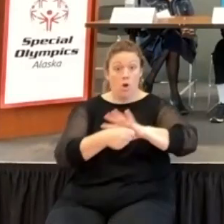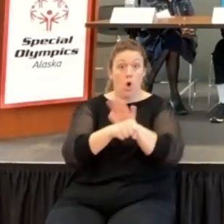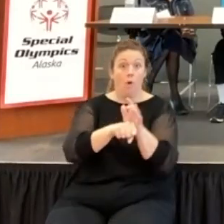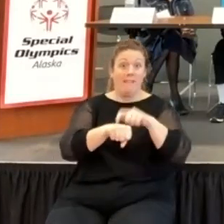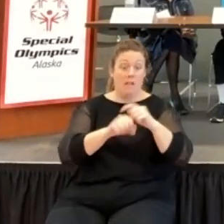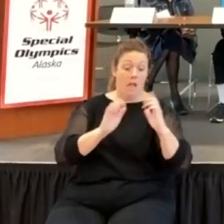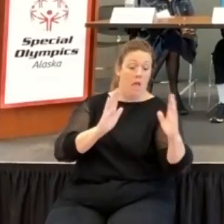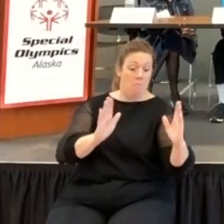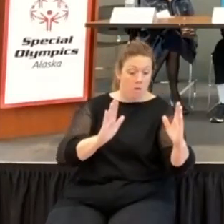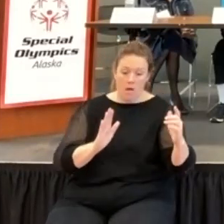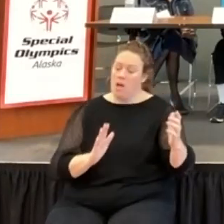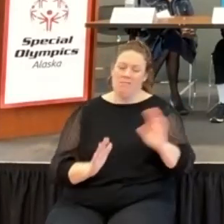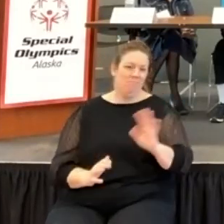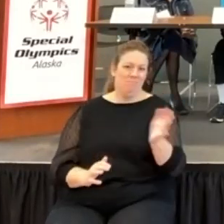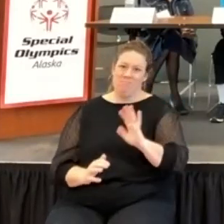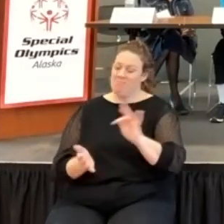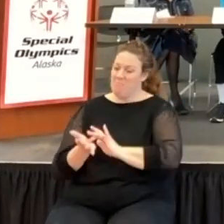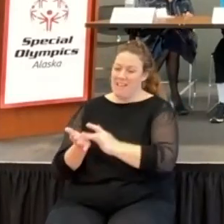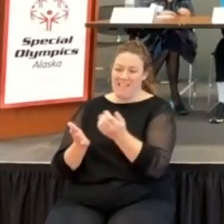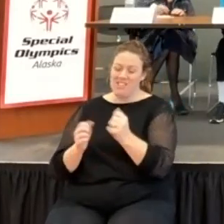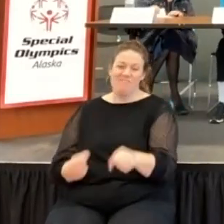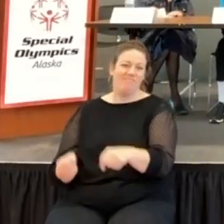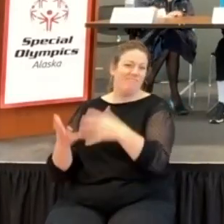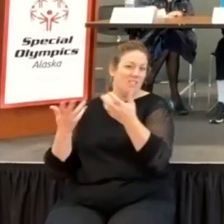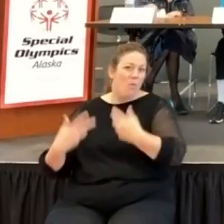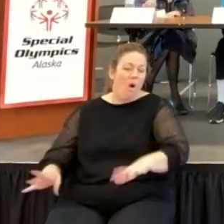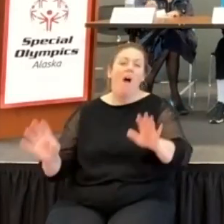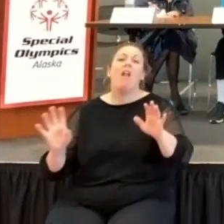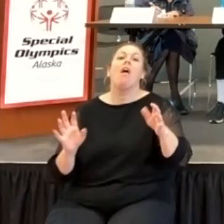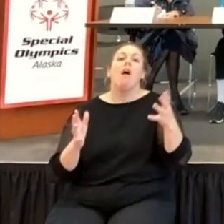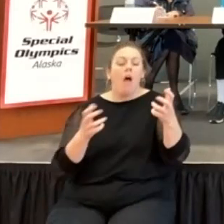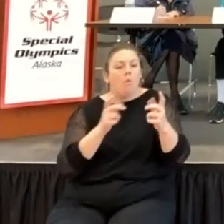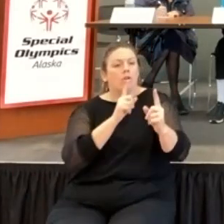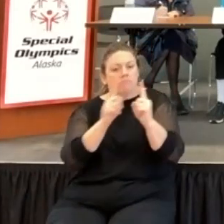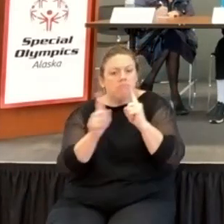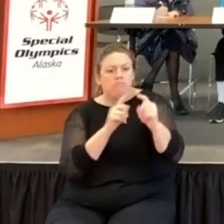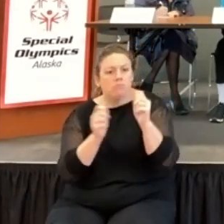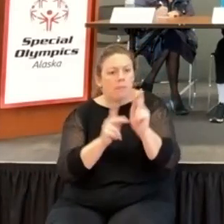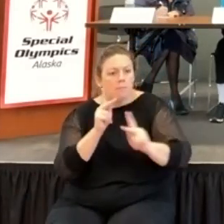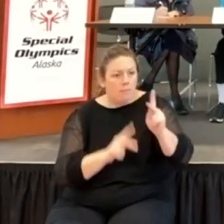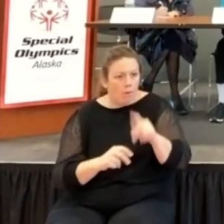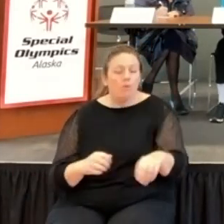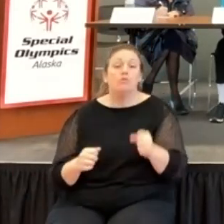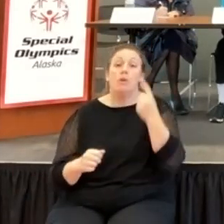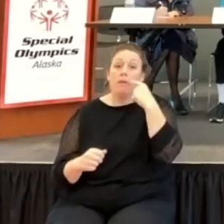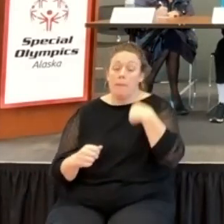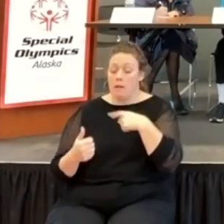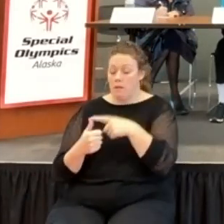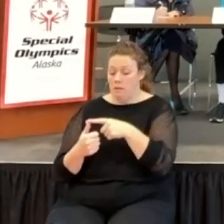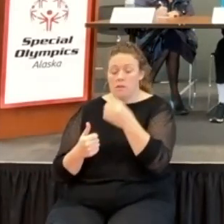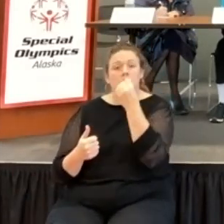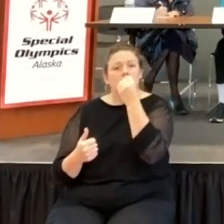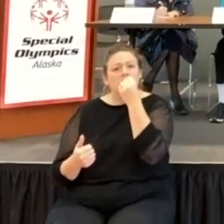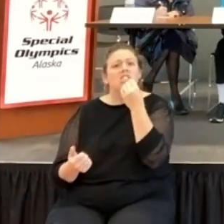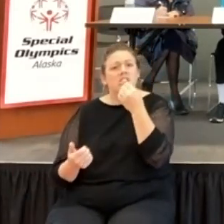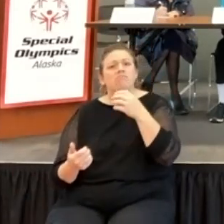better. Number one, try to eat decent. Number two, try to get out there in